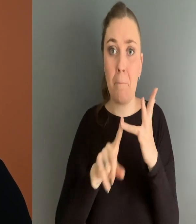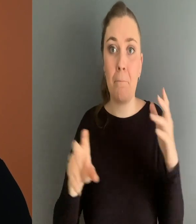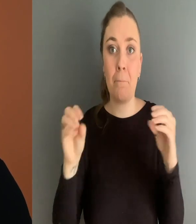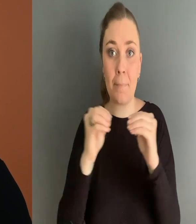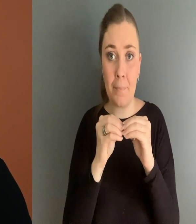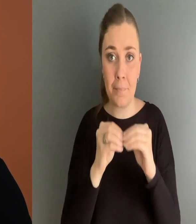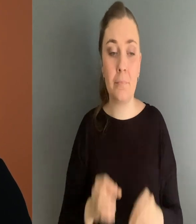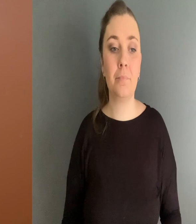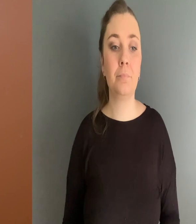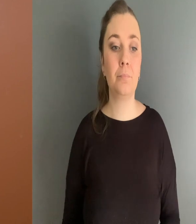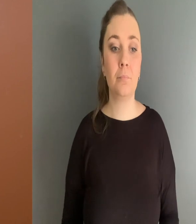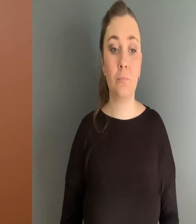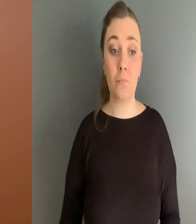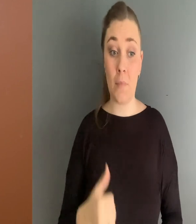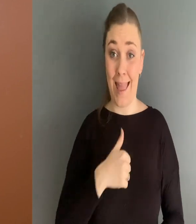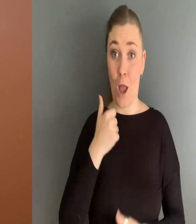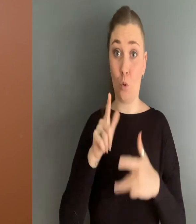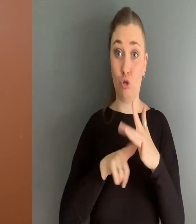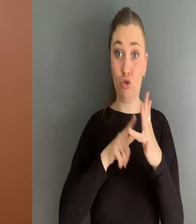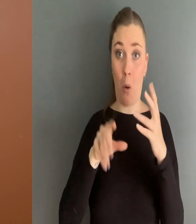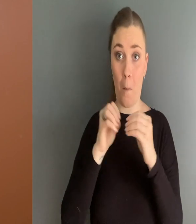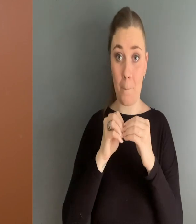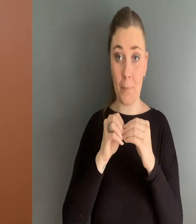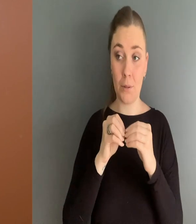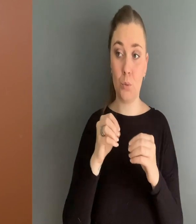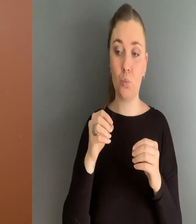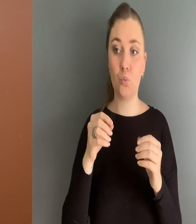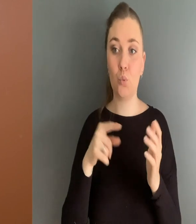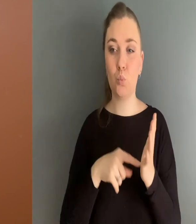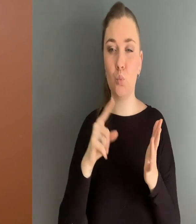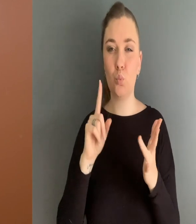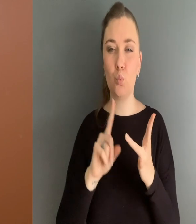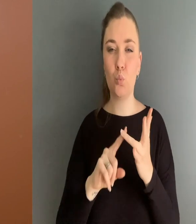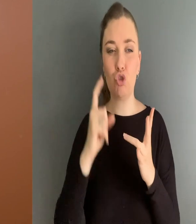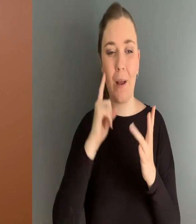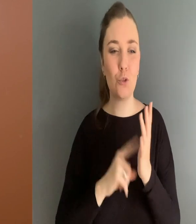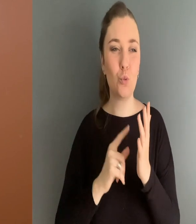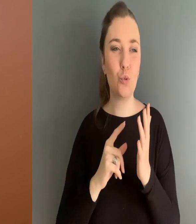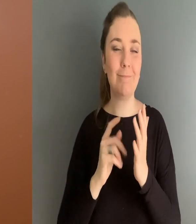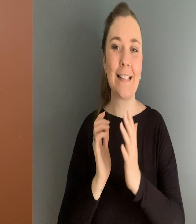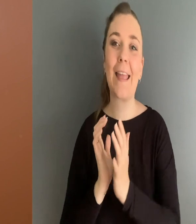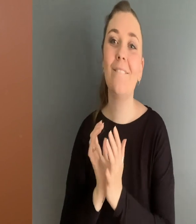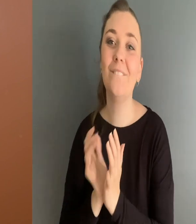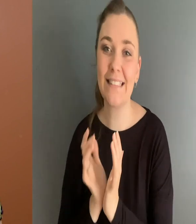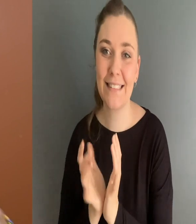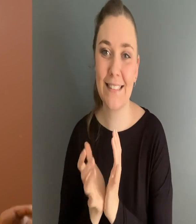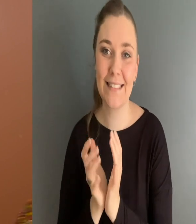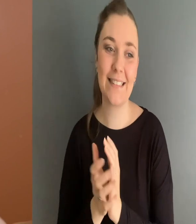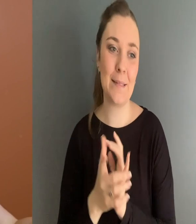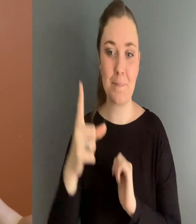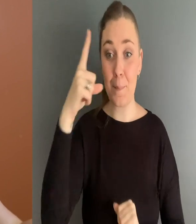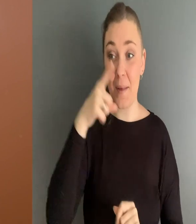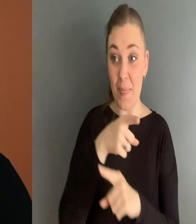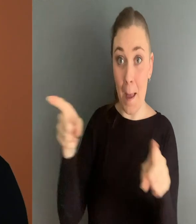and our job was to try and convince the